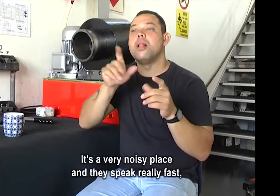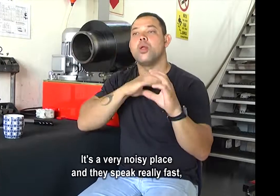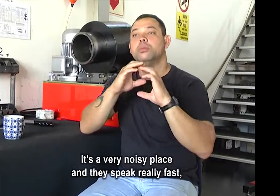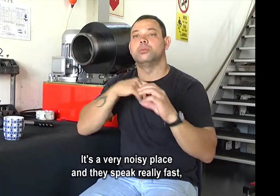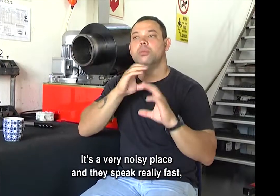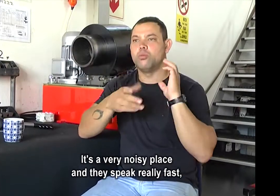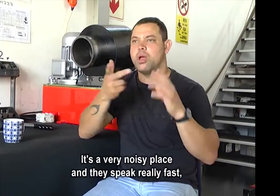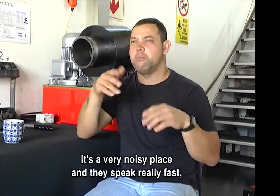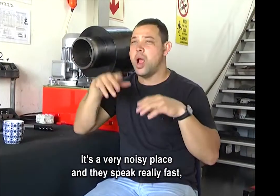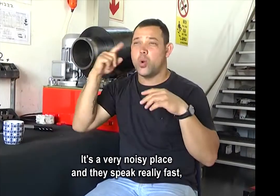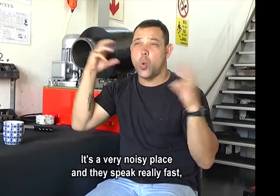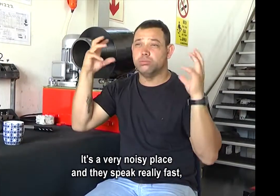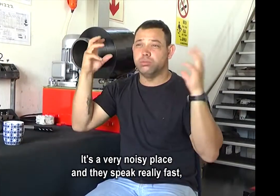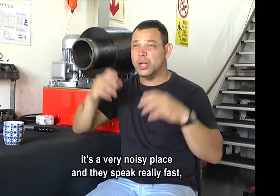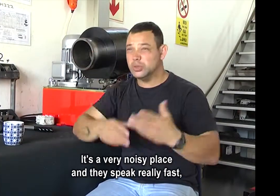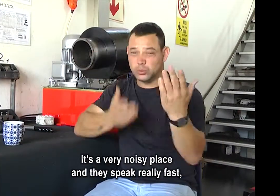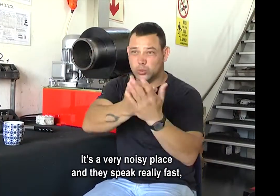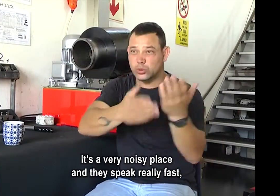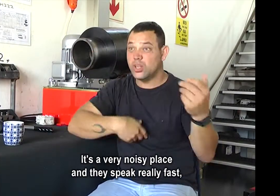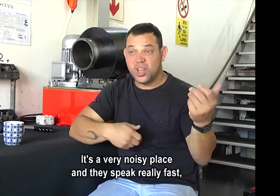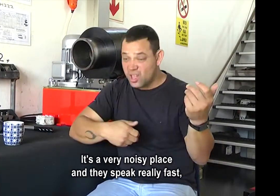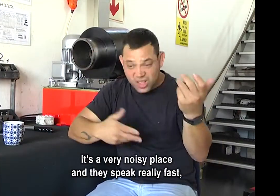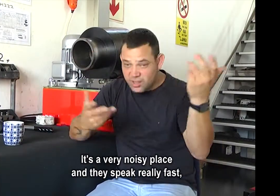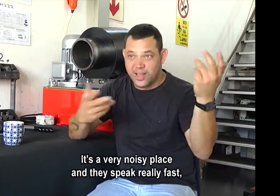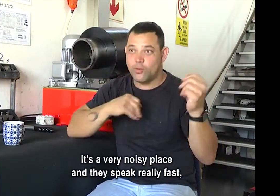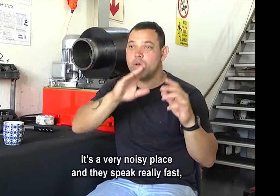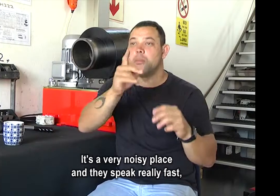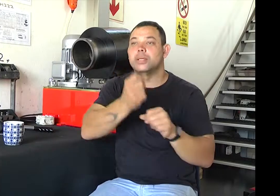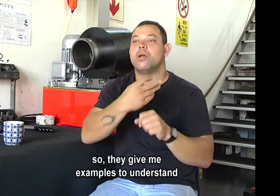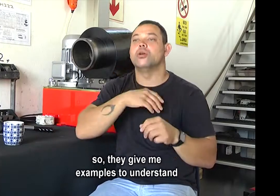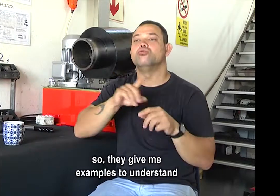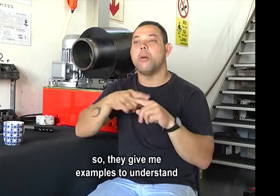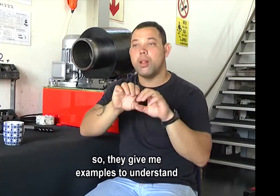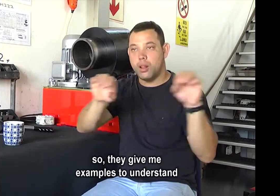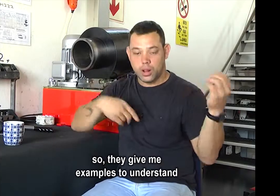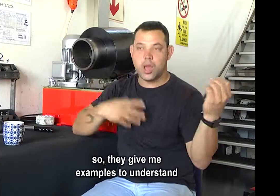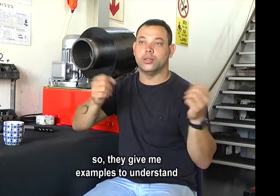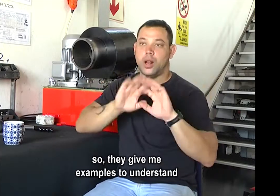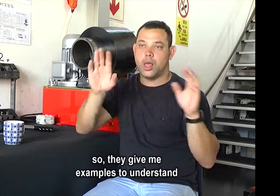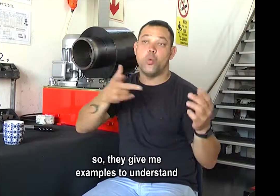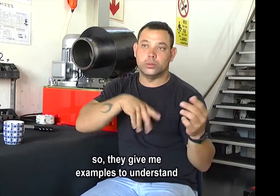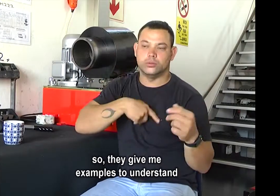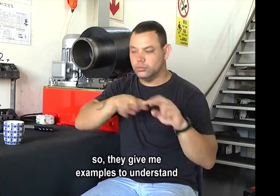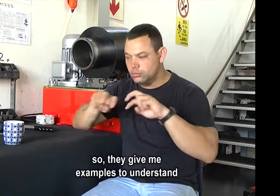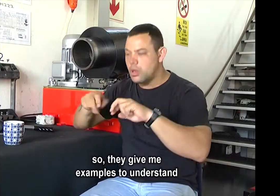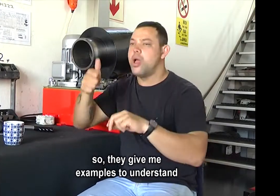It's a very noisy place, and they speak really fast. So they give me examples to understand, but I still